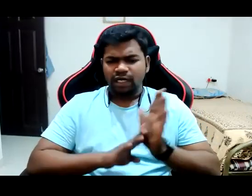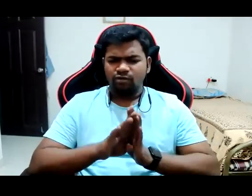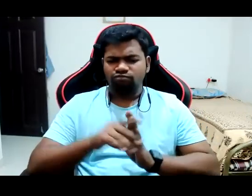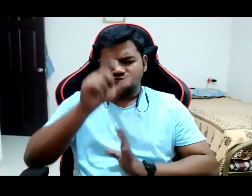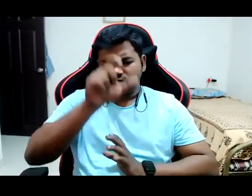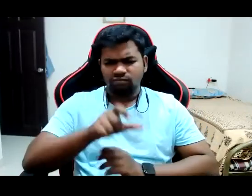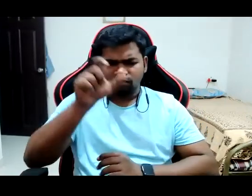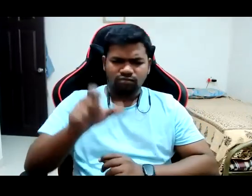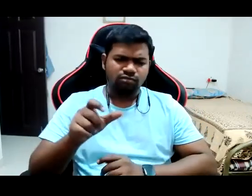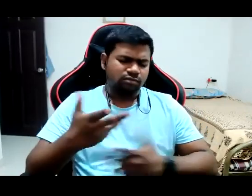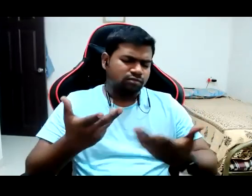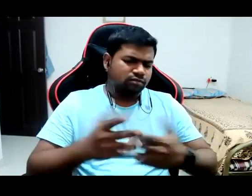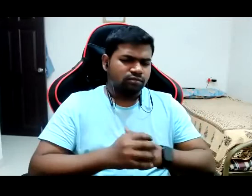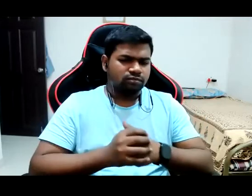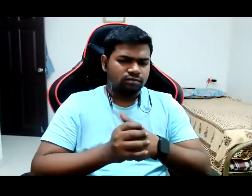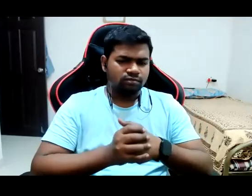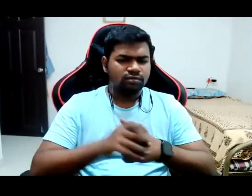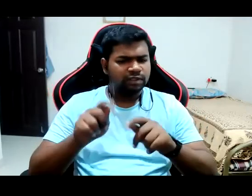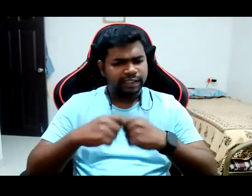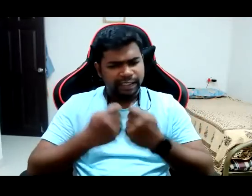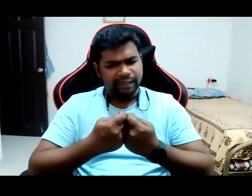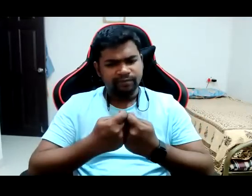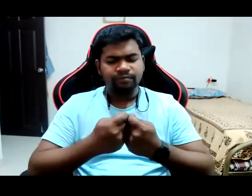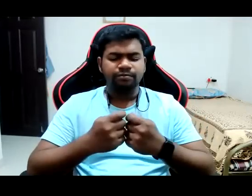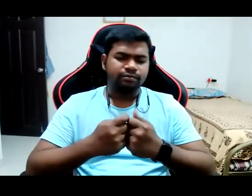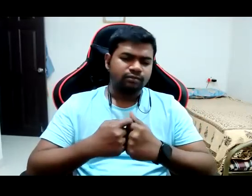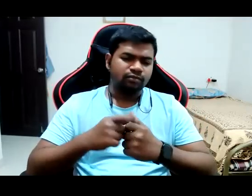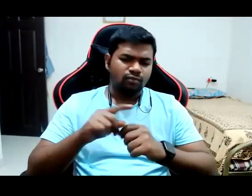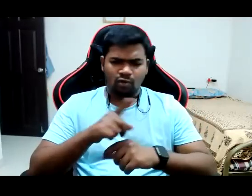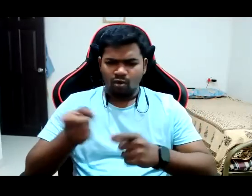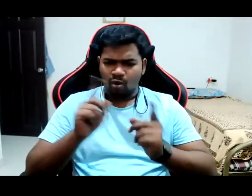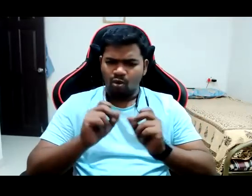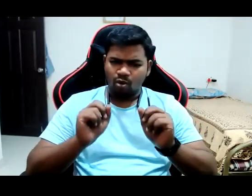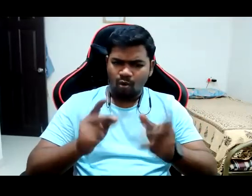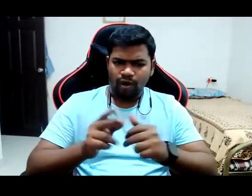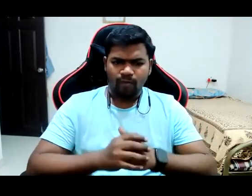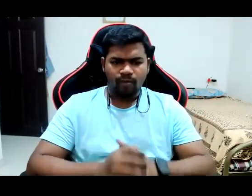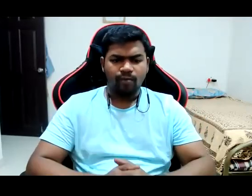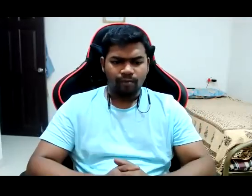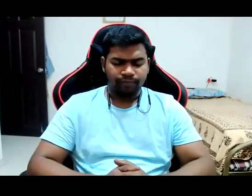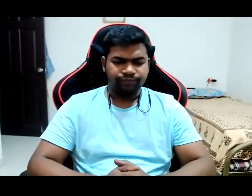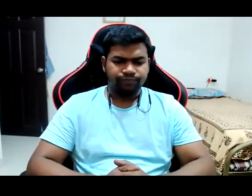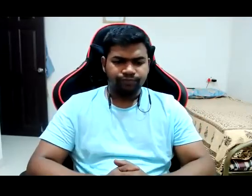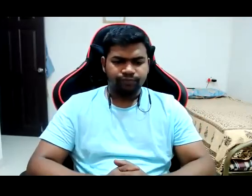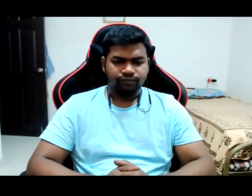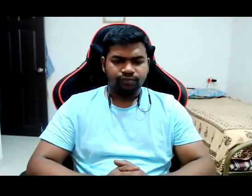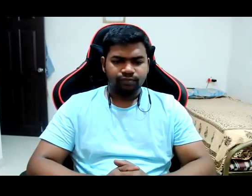as I said before, solo teams, so to say, are okay. But again, there are evaluation criteria